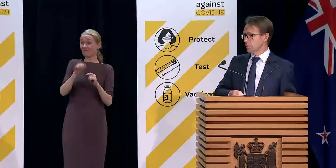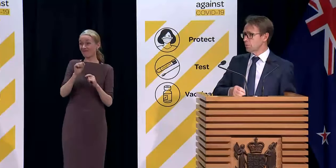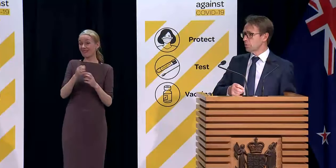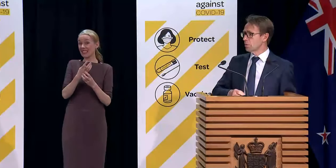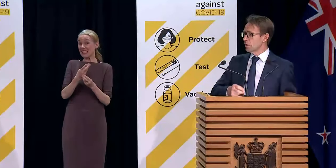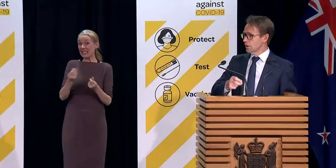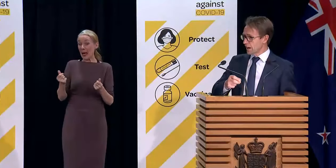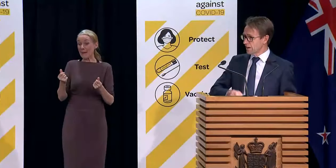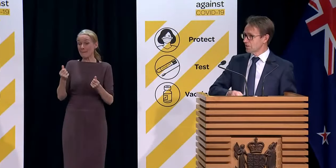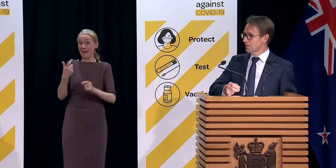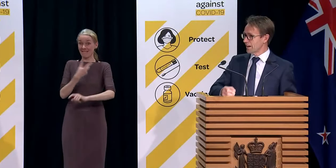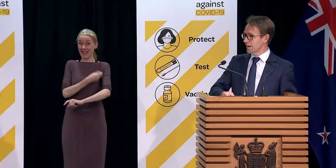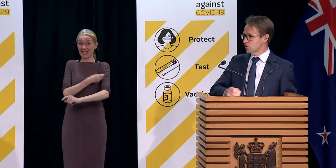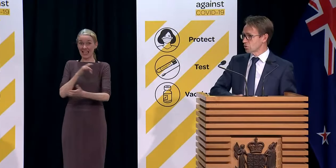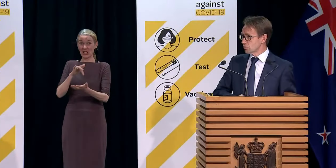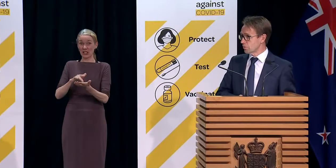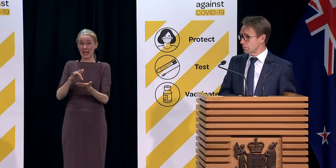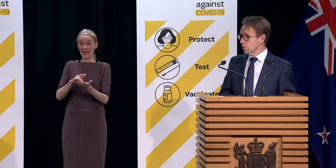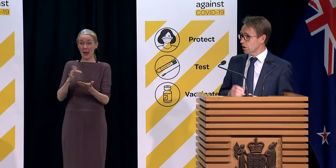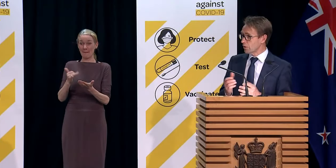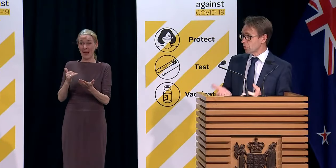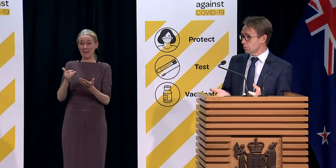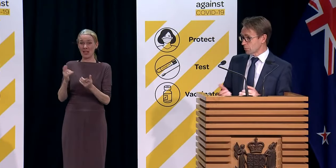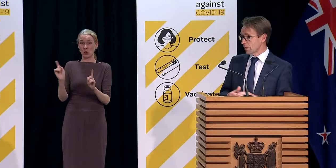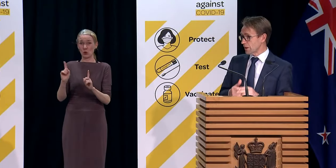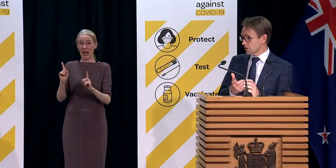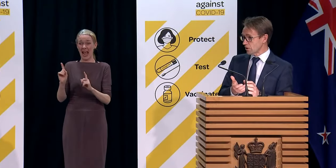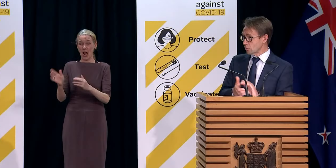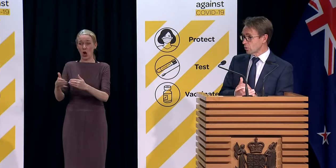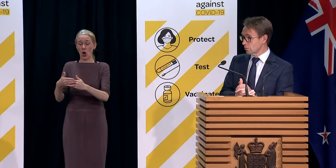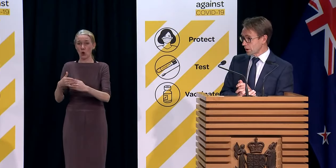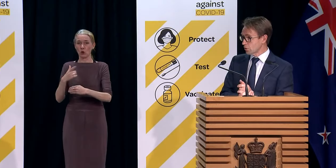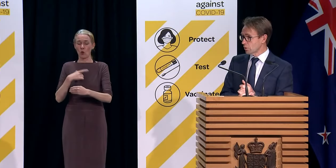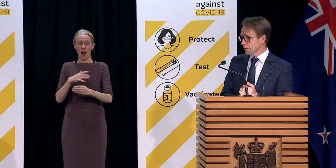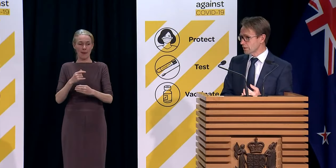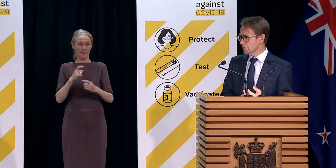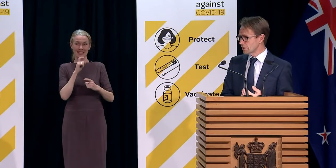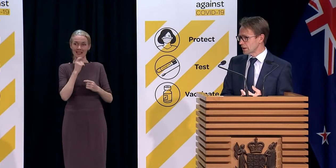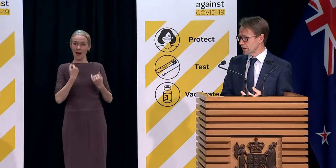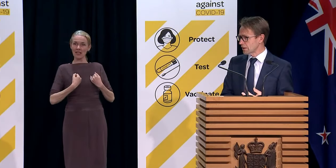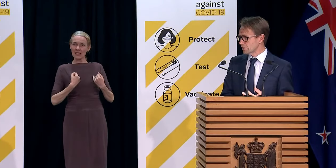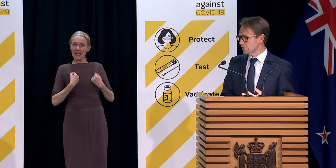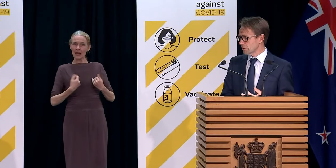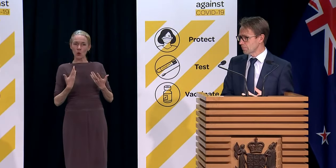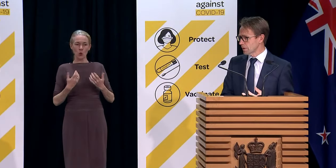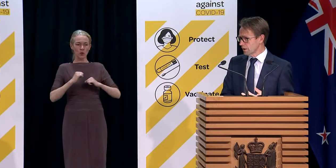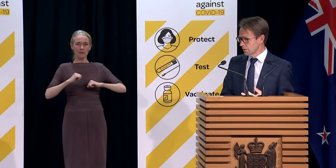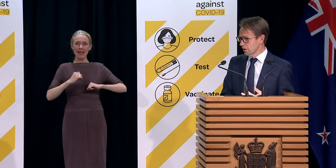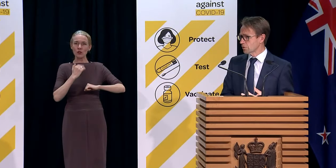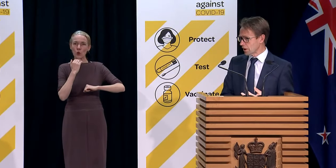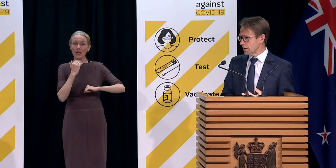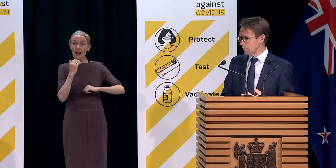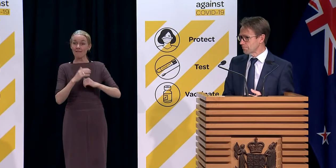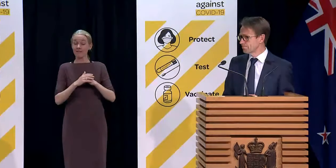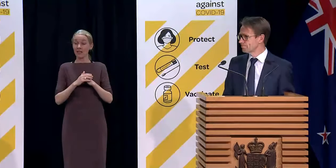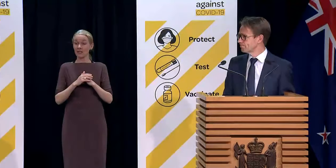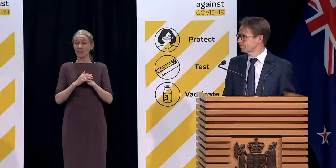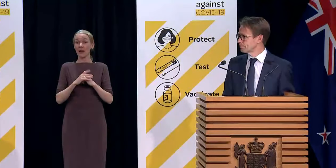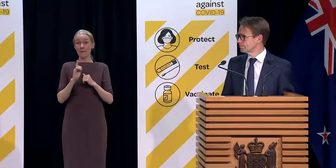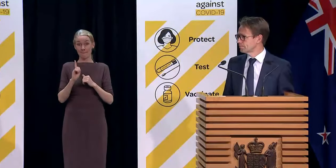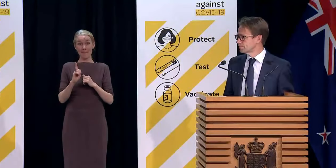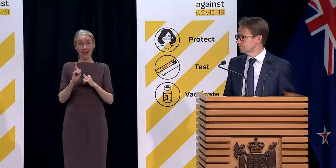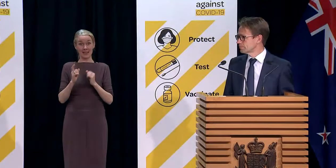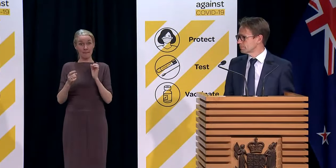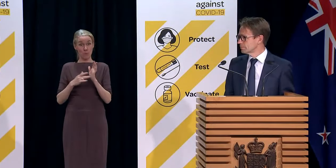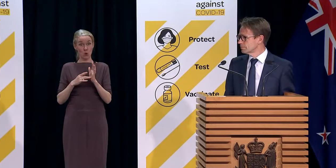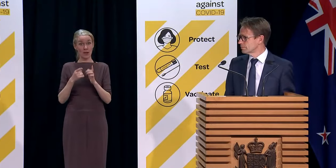important thing is people can and should rebook either on Book My Vaccine or by calling the dedicated Healthline number. I'll